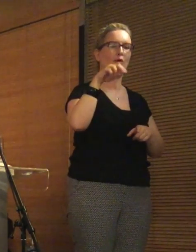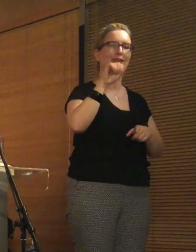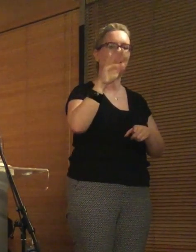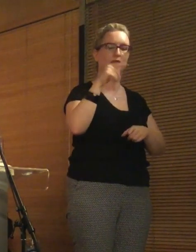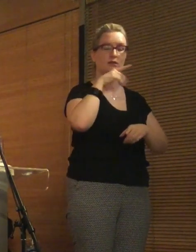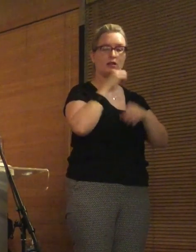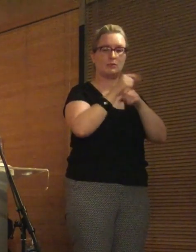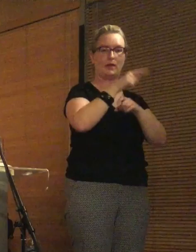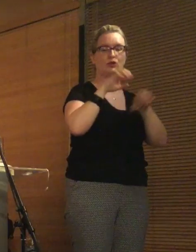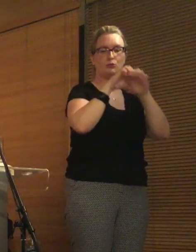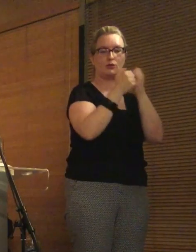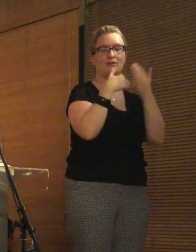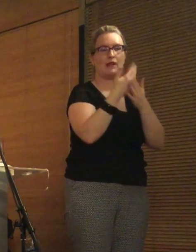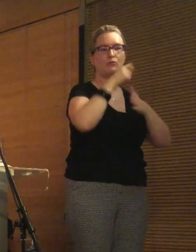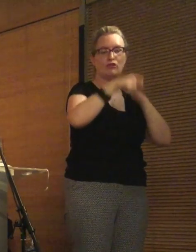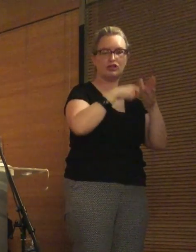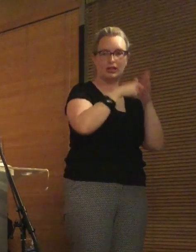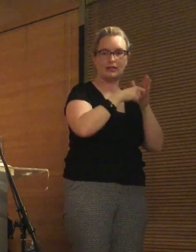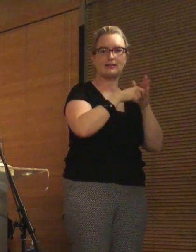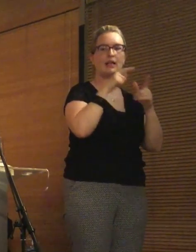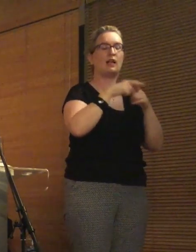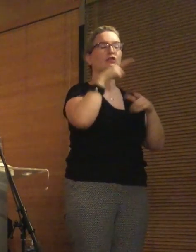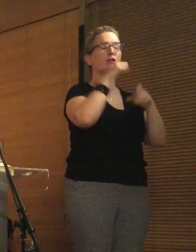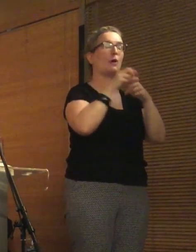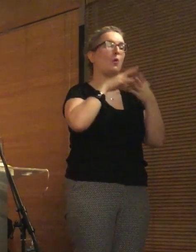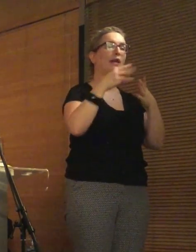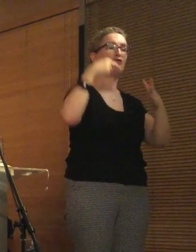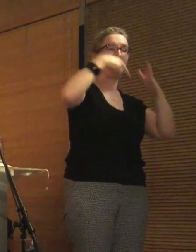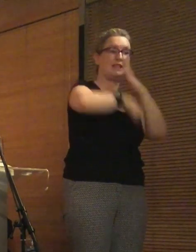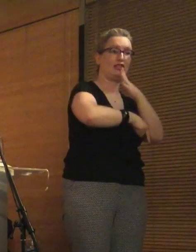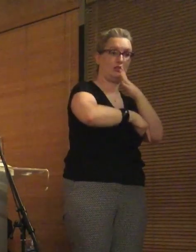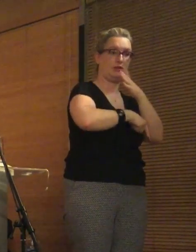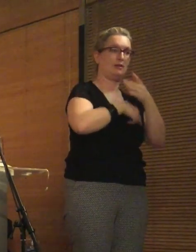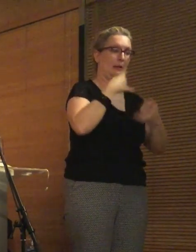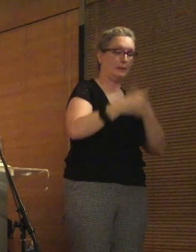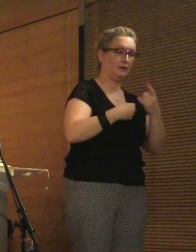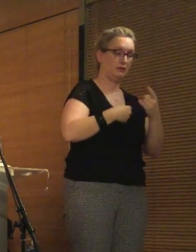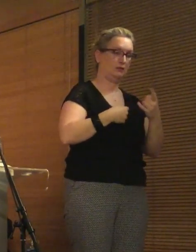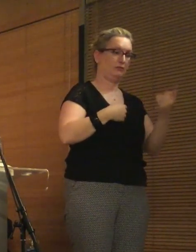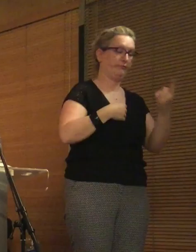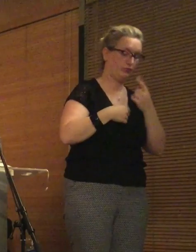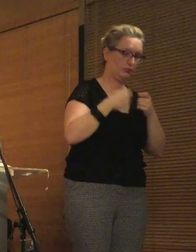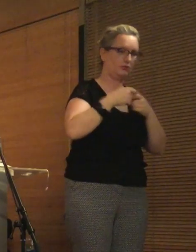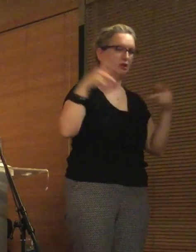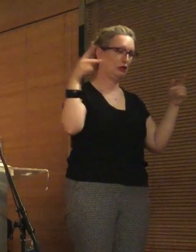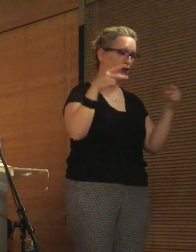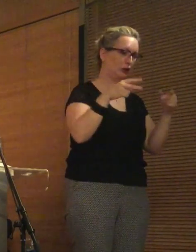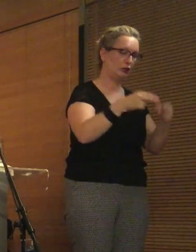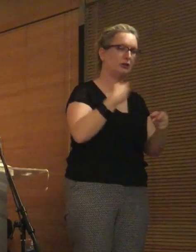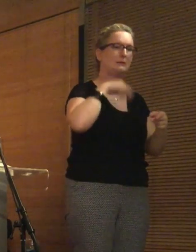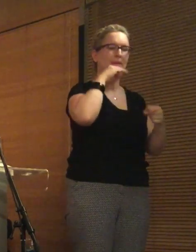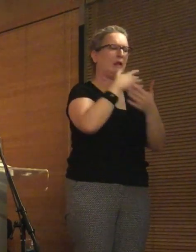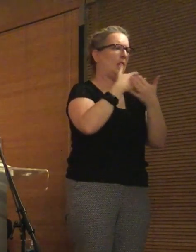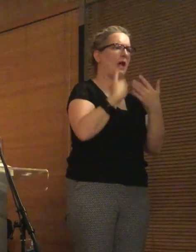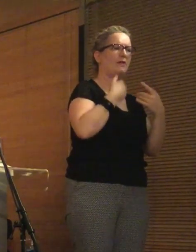through community development projects, that when the recession hit, the funding was cut, and so much of the work that had been done by